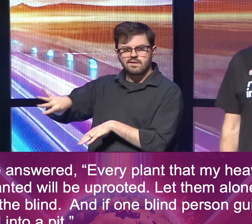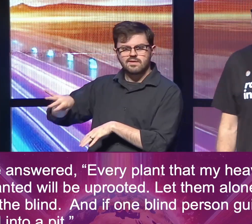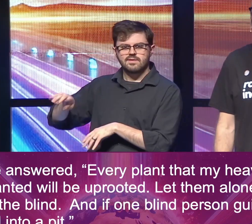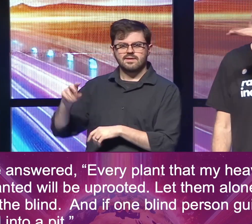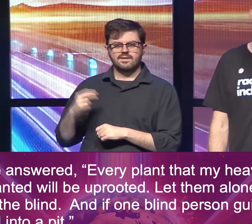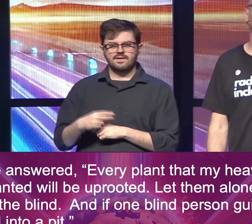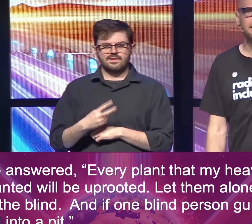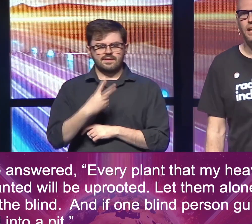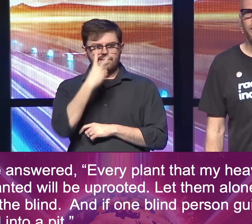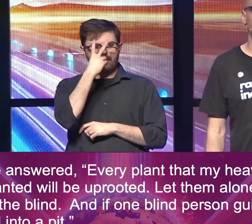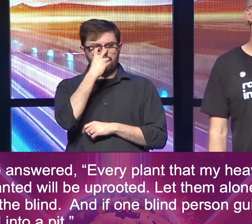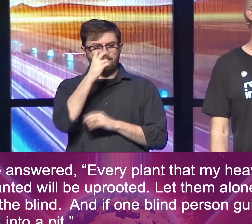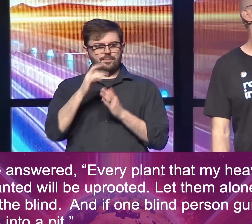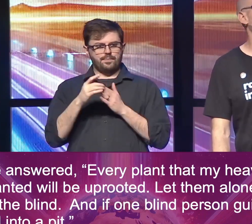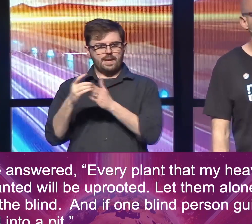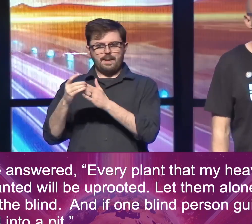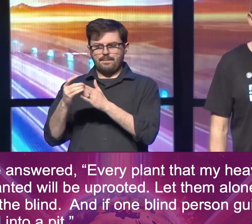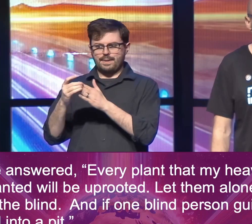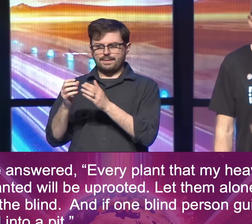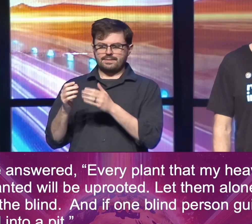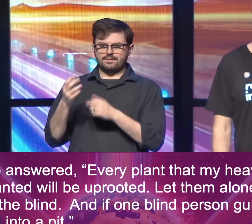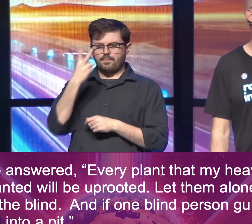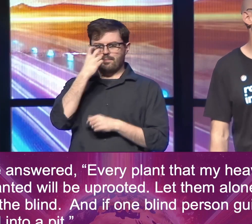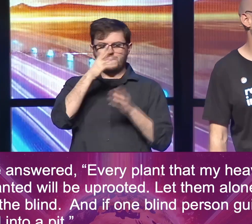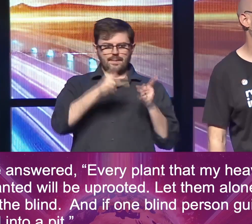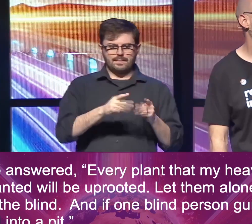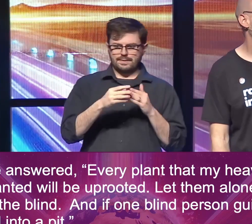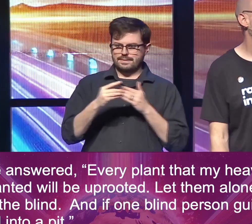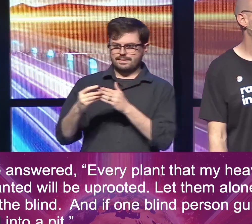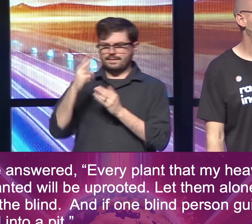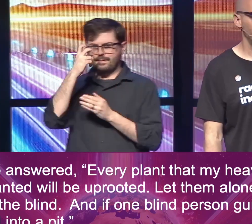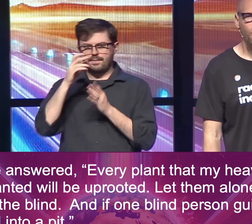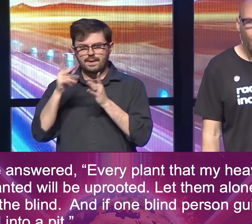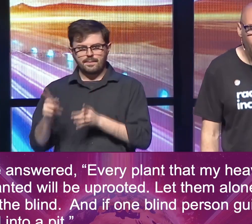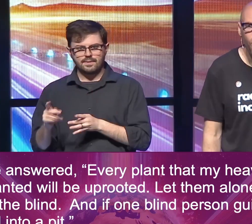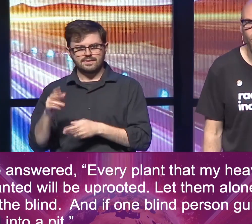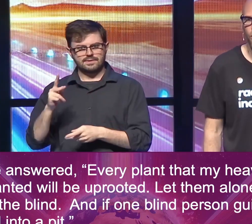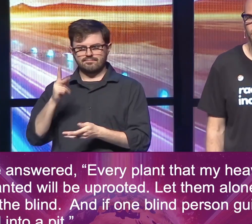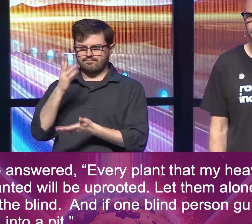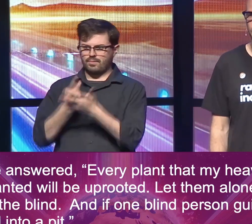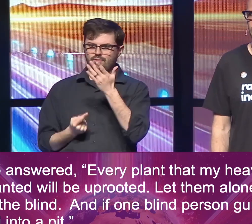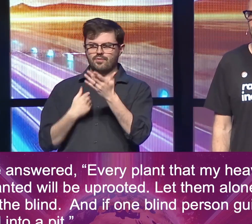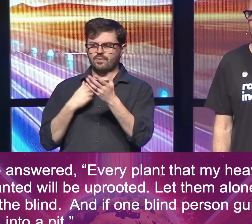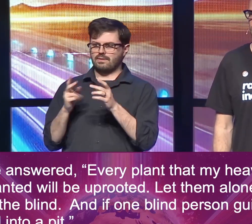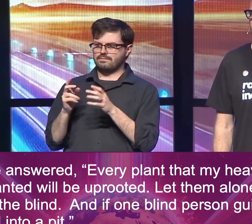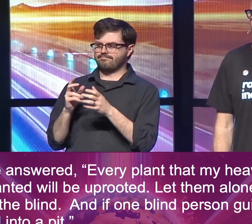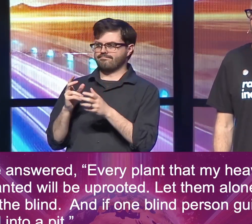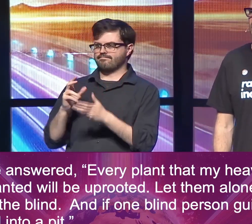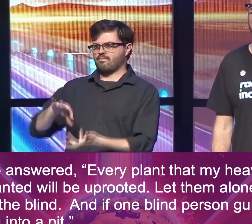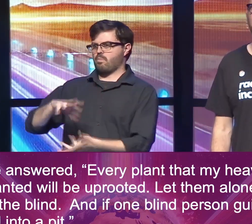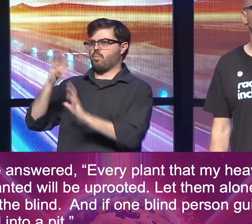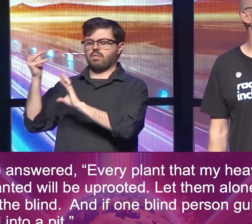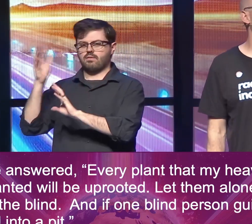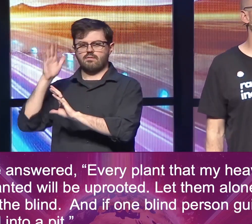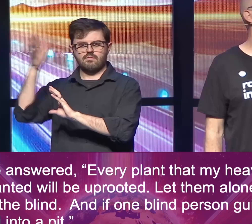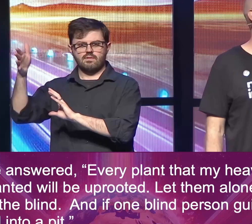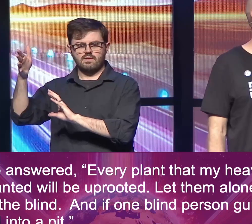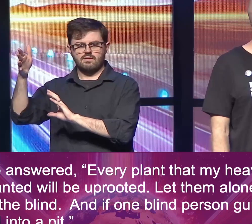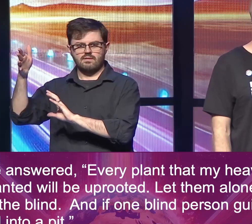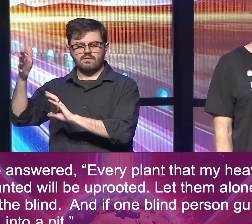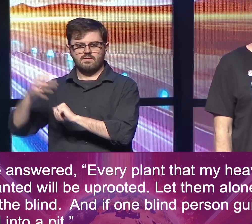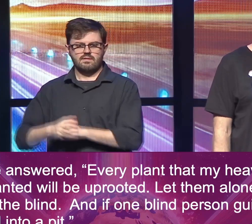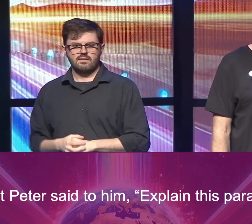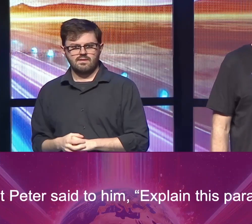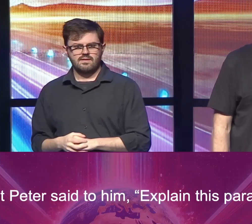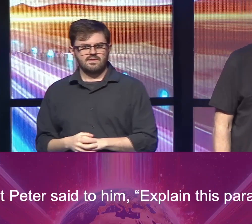one blind person guides another, both are going to fall into a pit. Let it happen. Whoa. And Peter's like, okay,